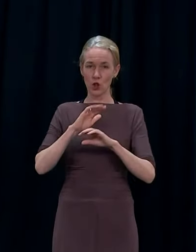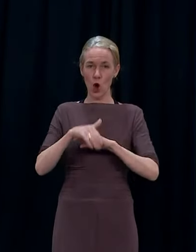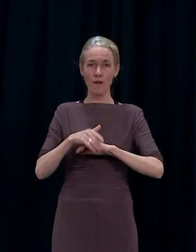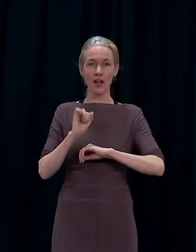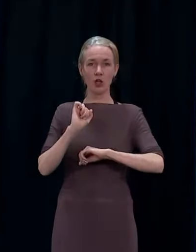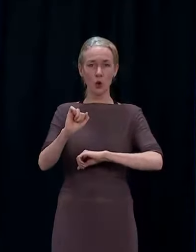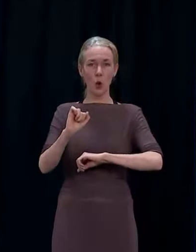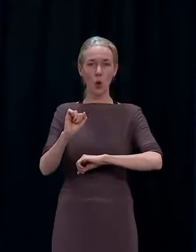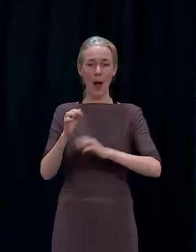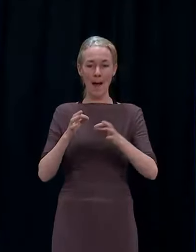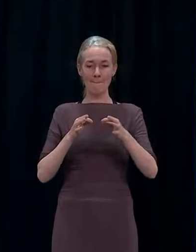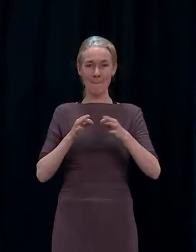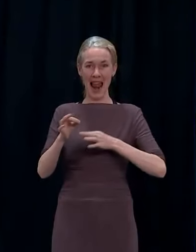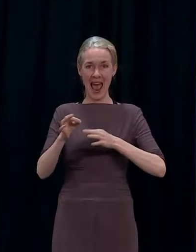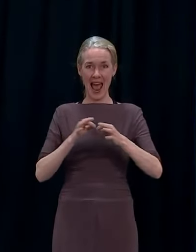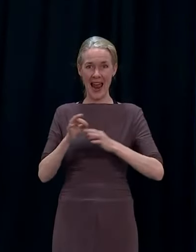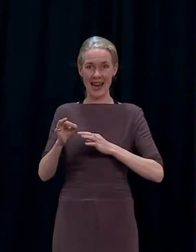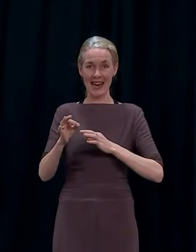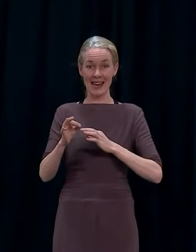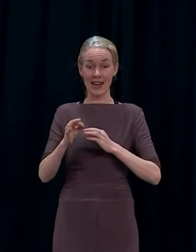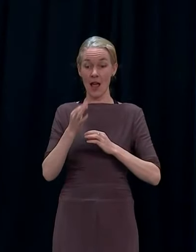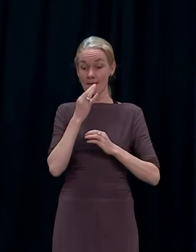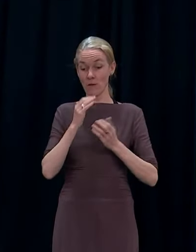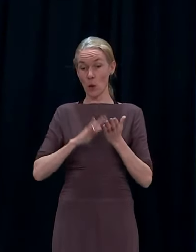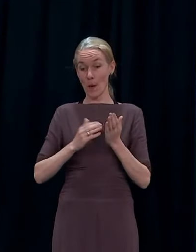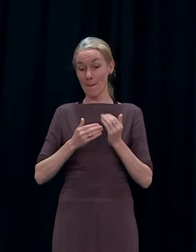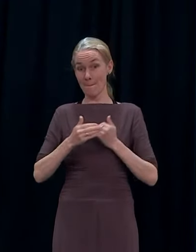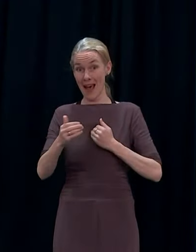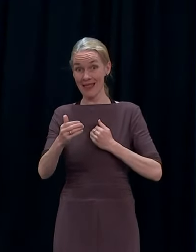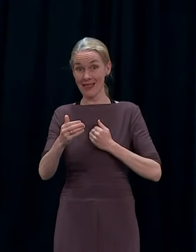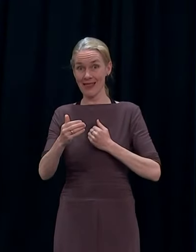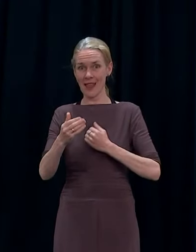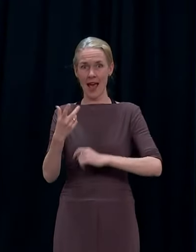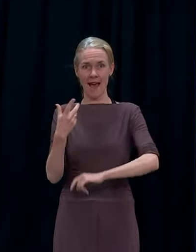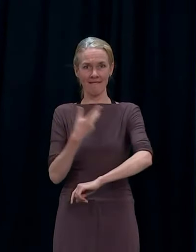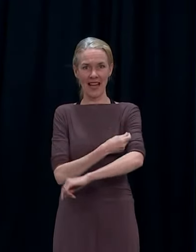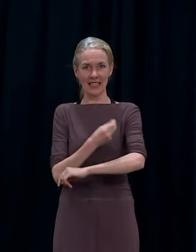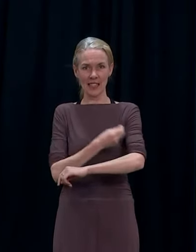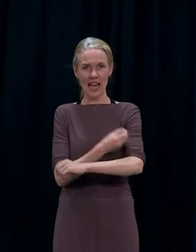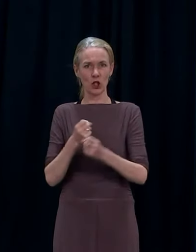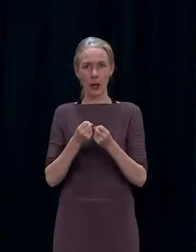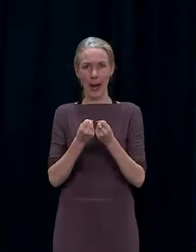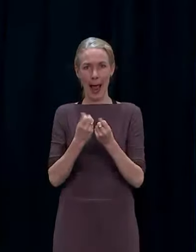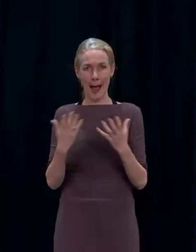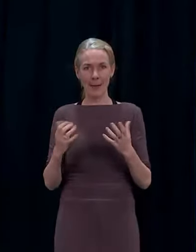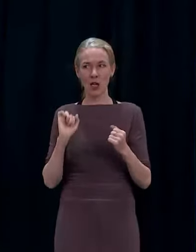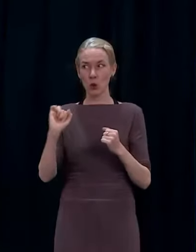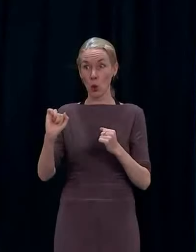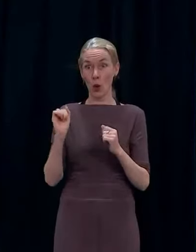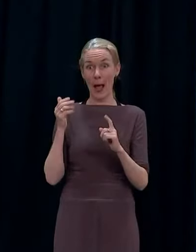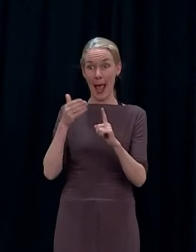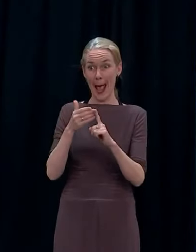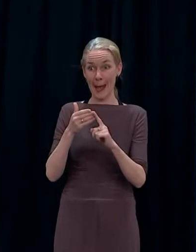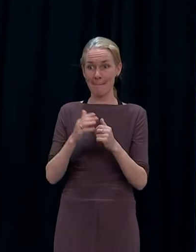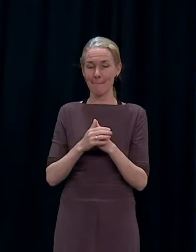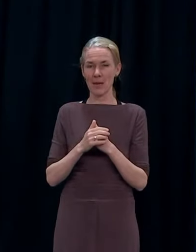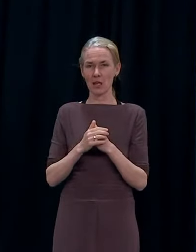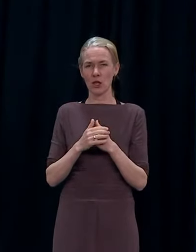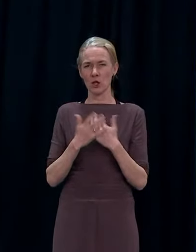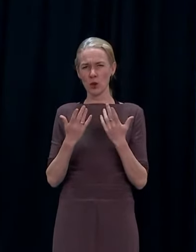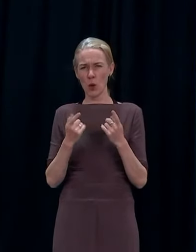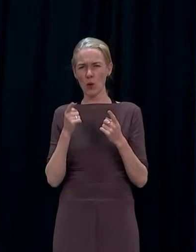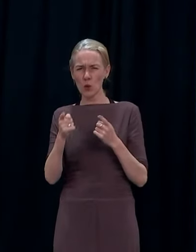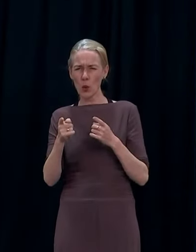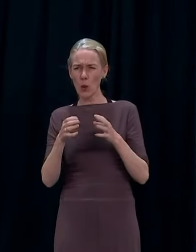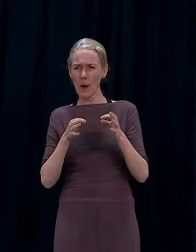months. Could you just shed a bit of light on that? Are we looking to other countries? Are we trying to push it out to October? What